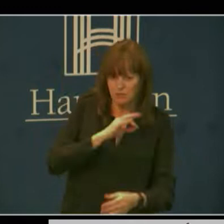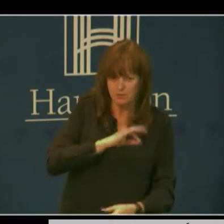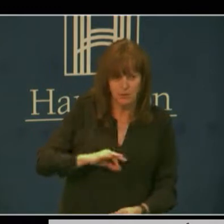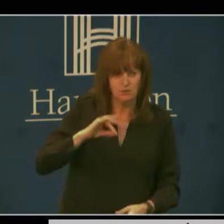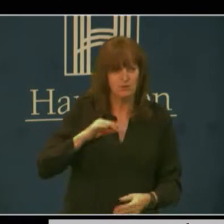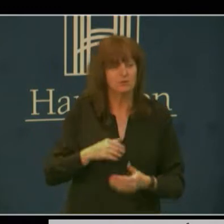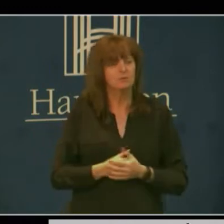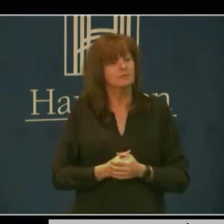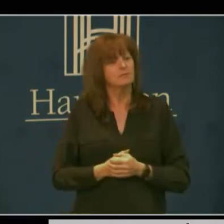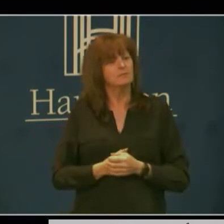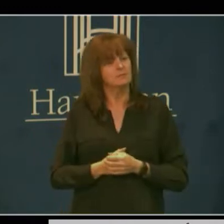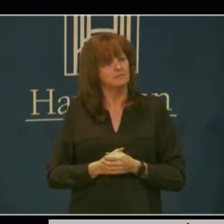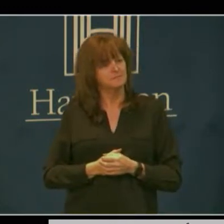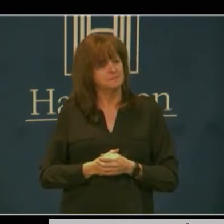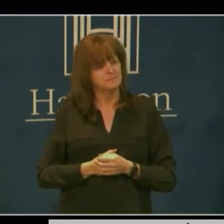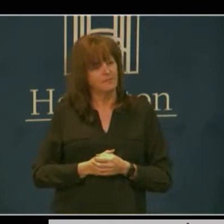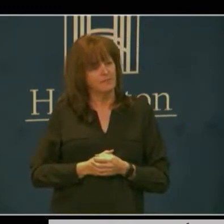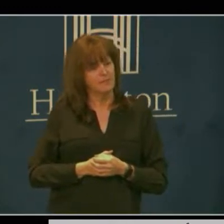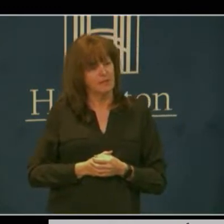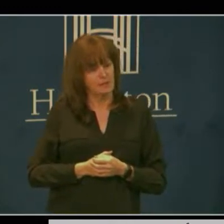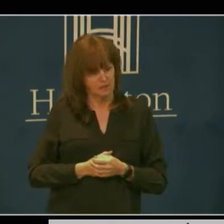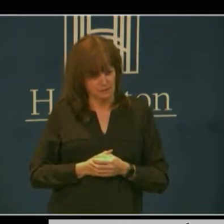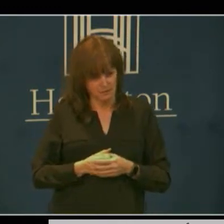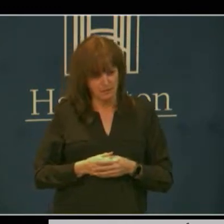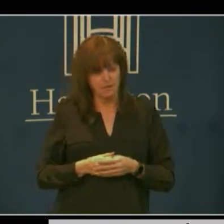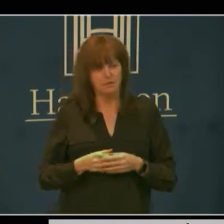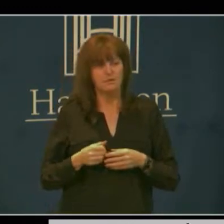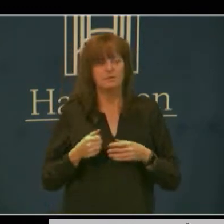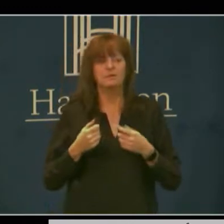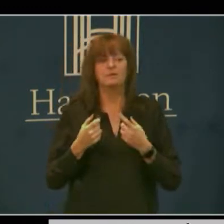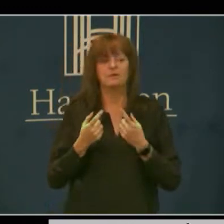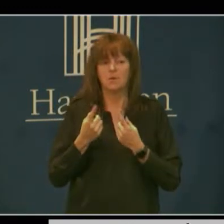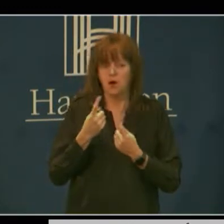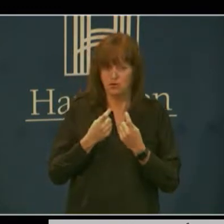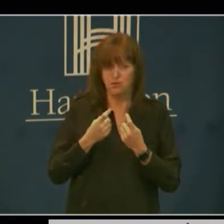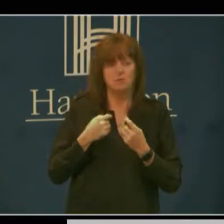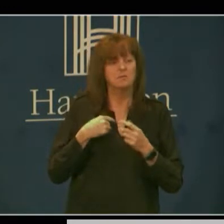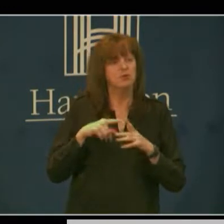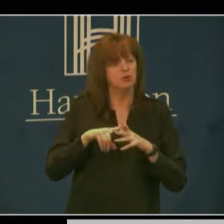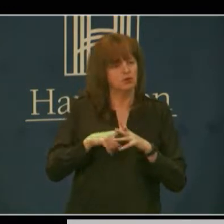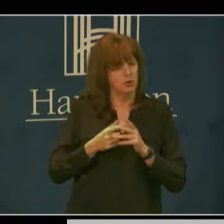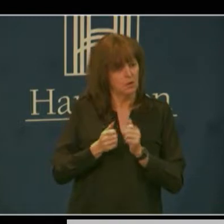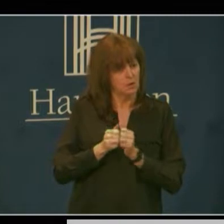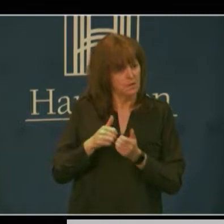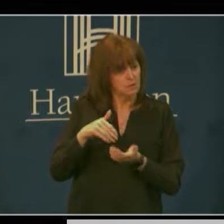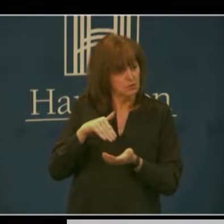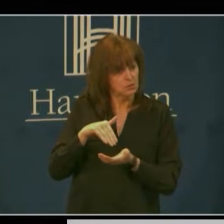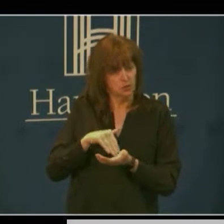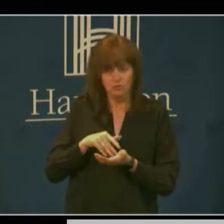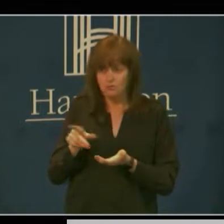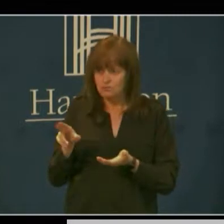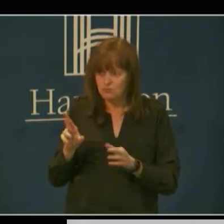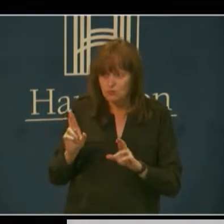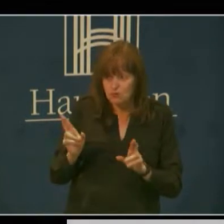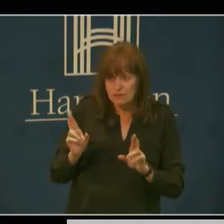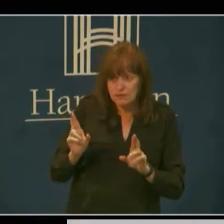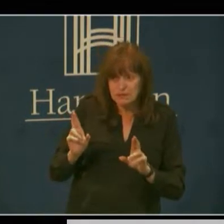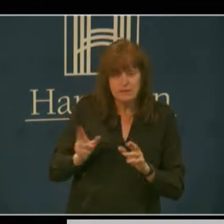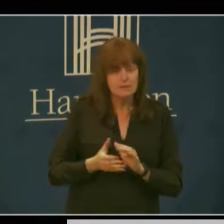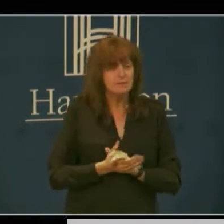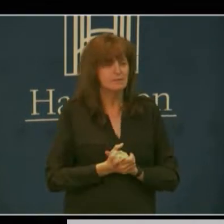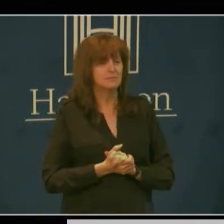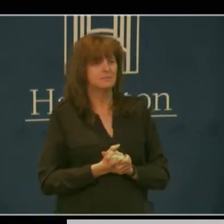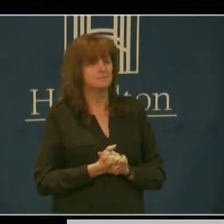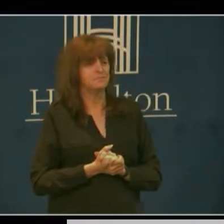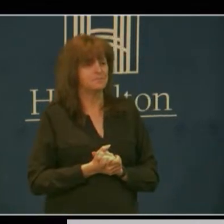in from our viewers. Dr. Harvey, we will start with you if you want to get your mic turned on there. Dr. Harvey, can you share an update about